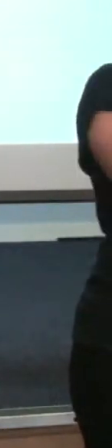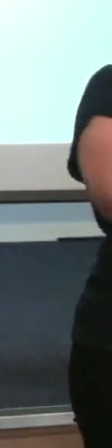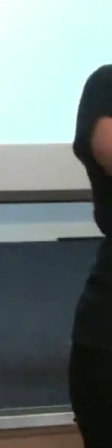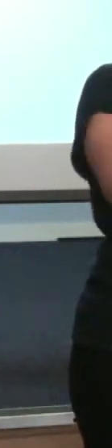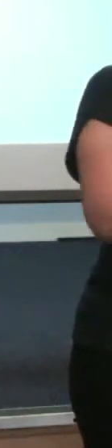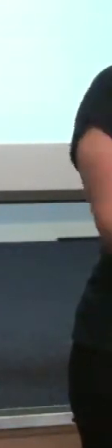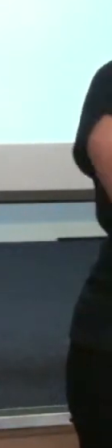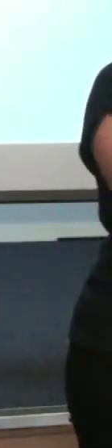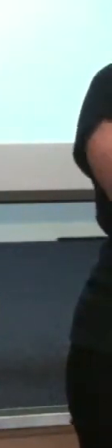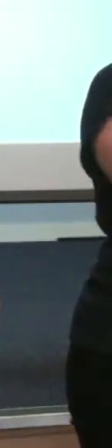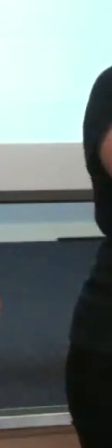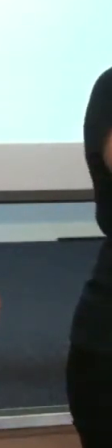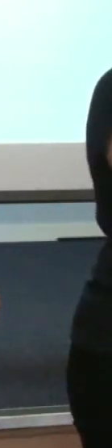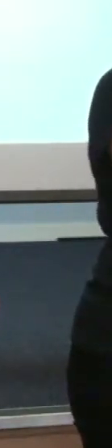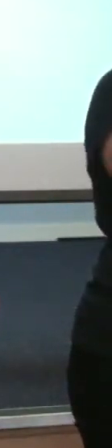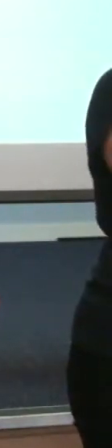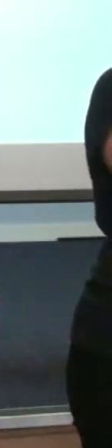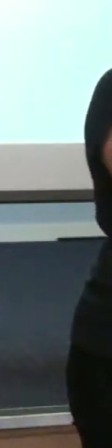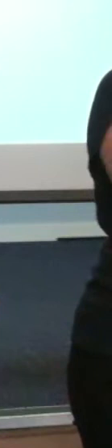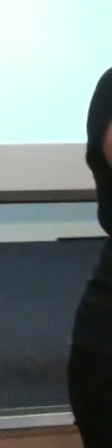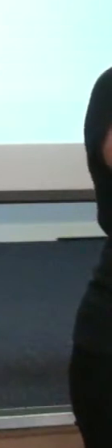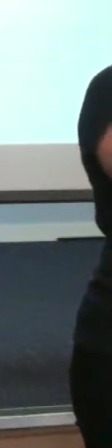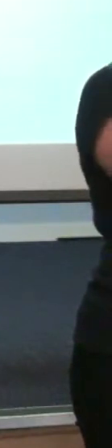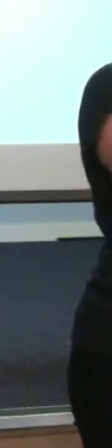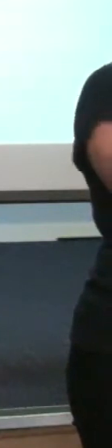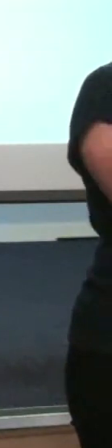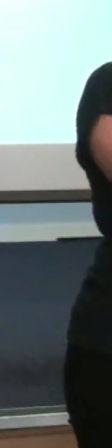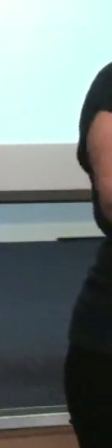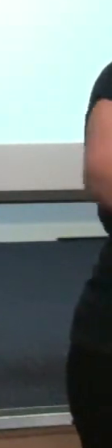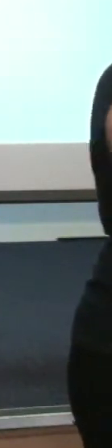To the Masley group from Harriet Watt University.